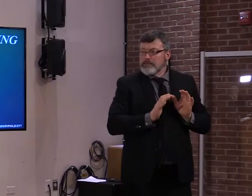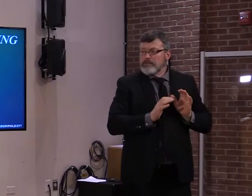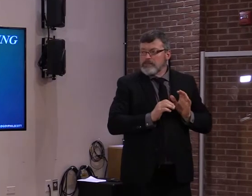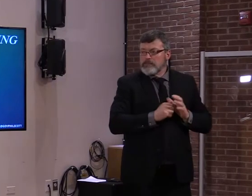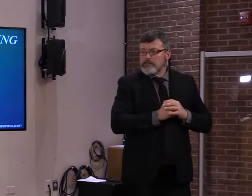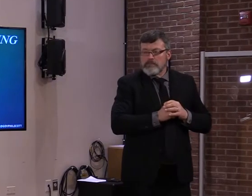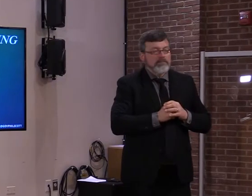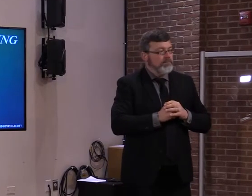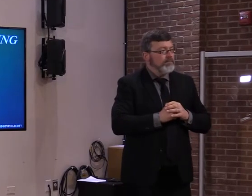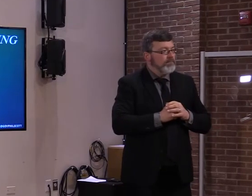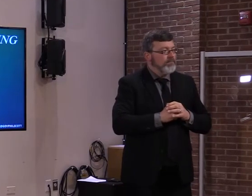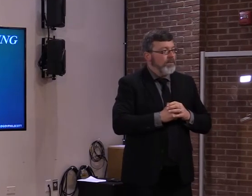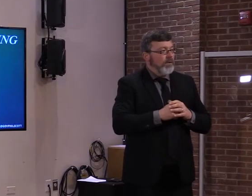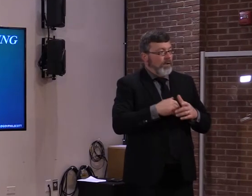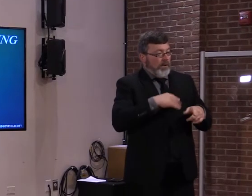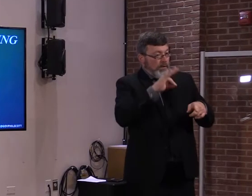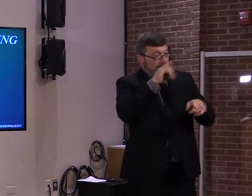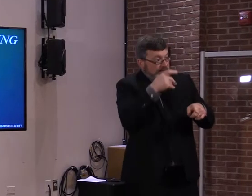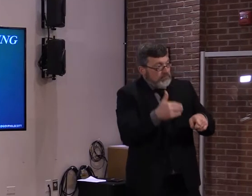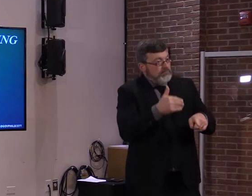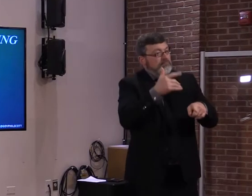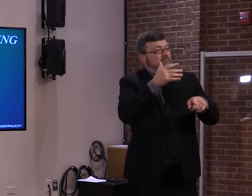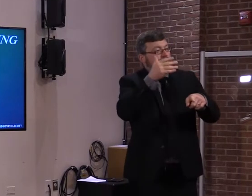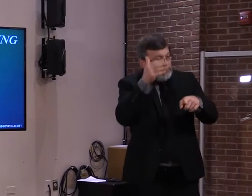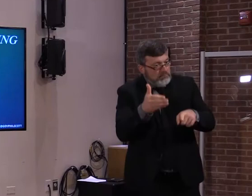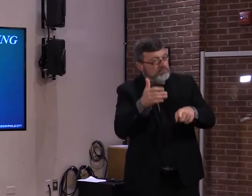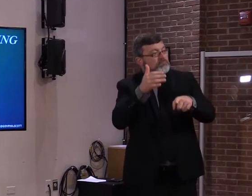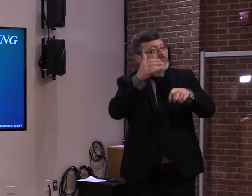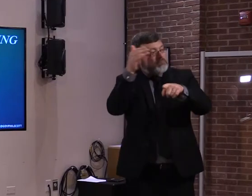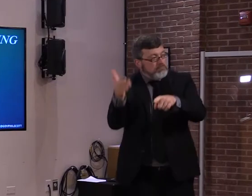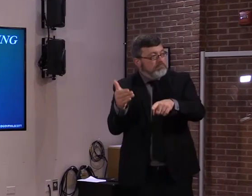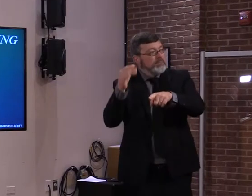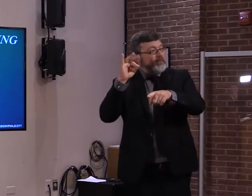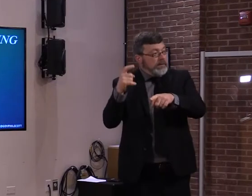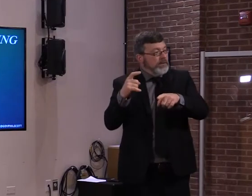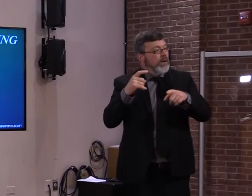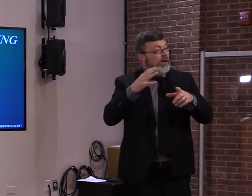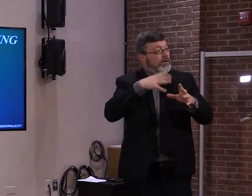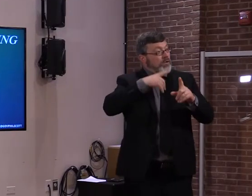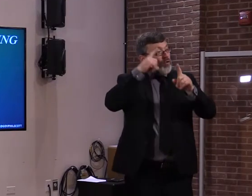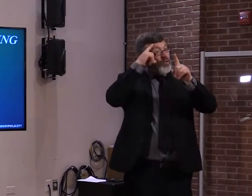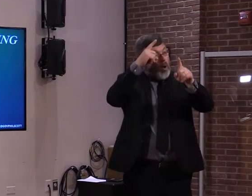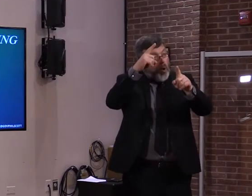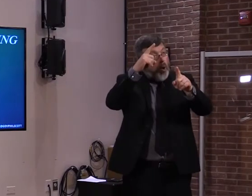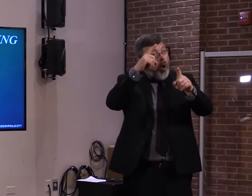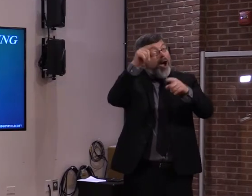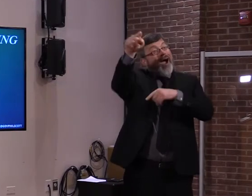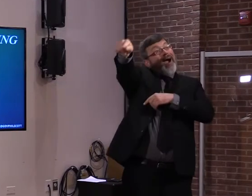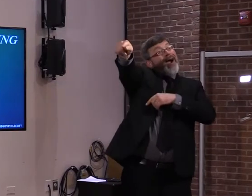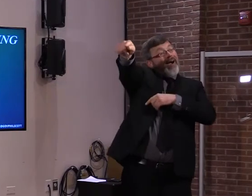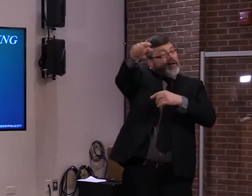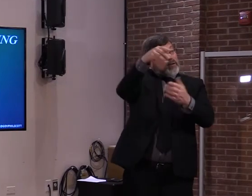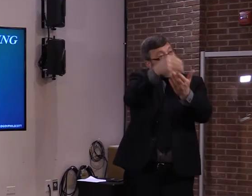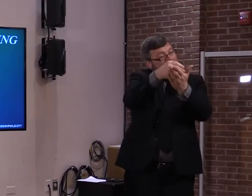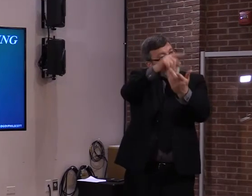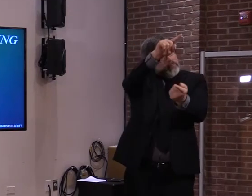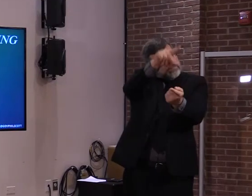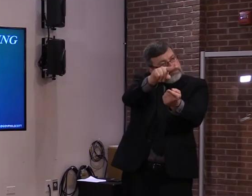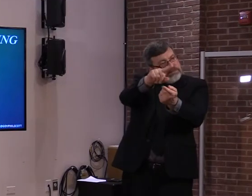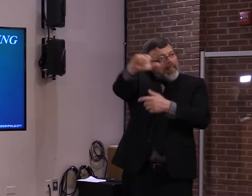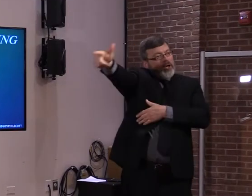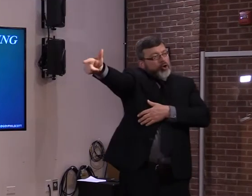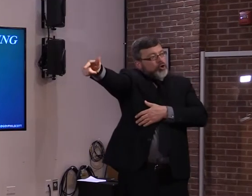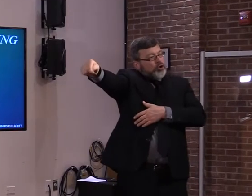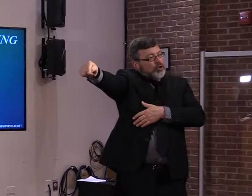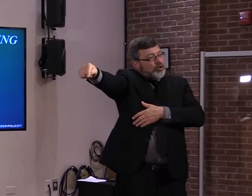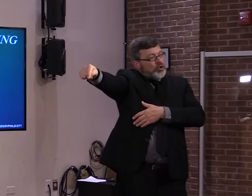imperfections to make sure that ultimately there are lower costs to Vermont, we improve quality, and we improve access.